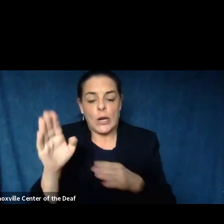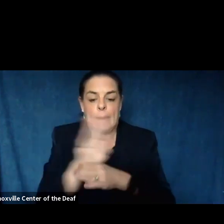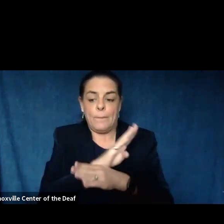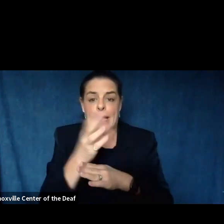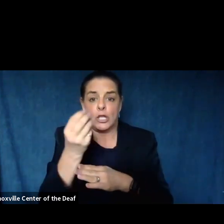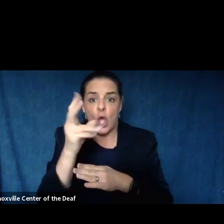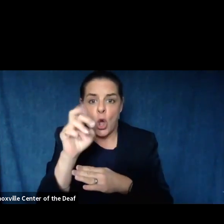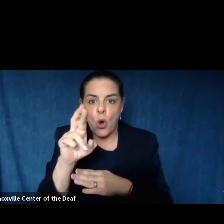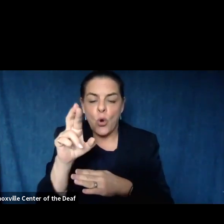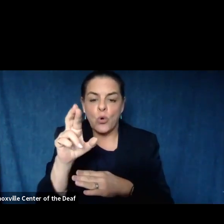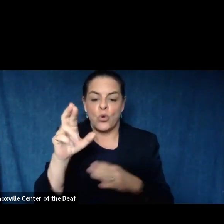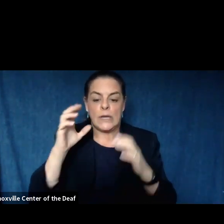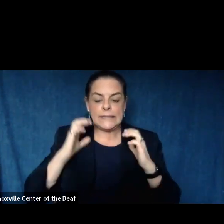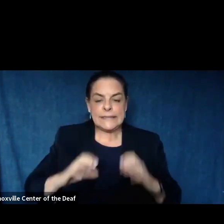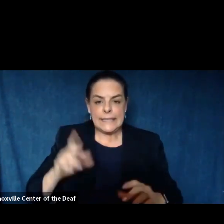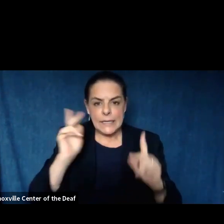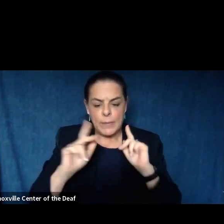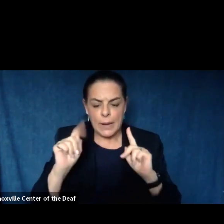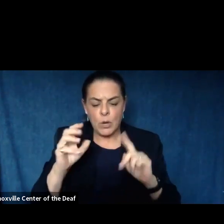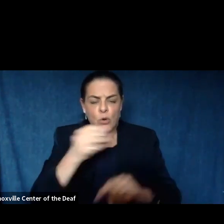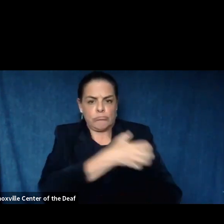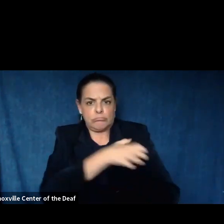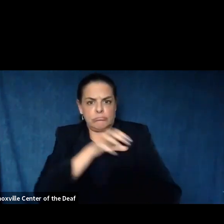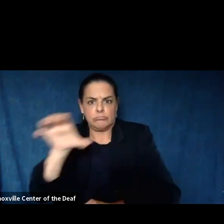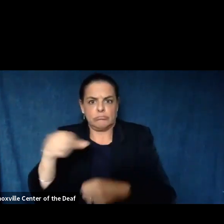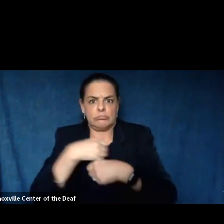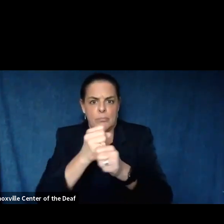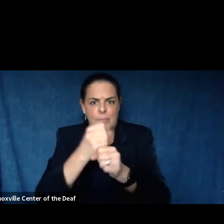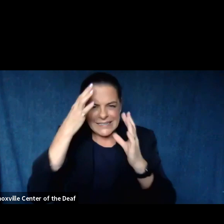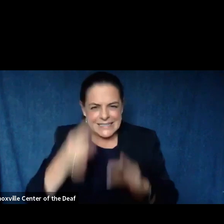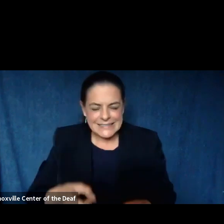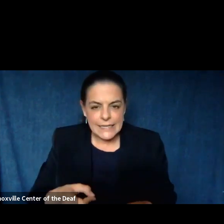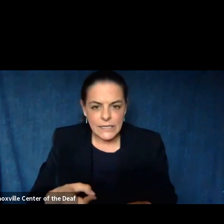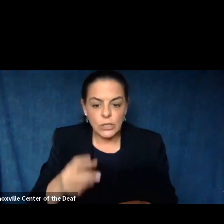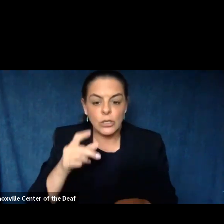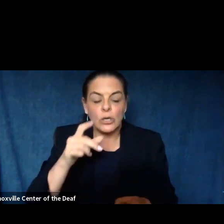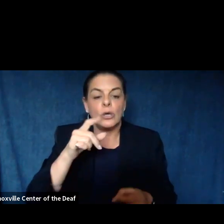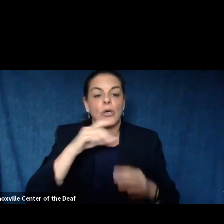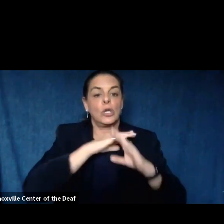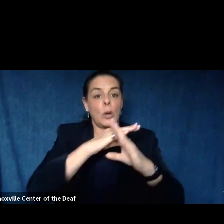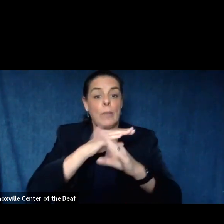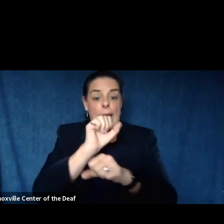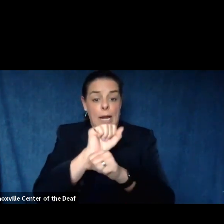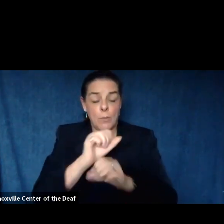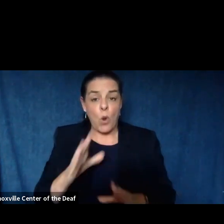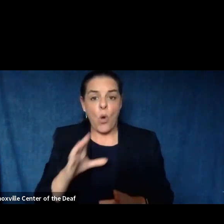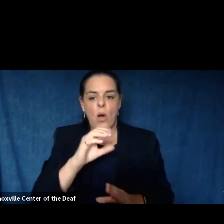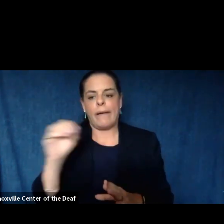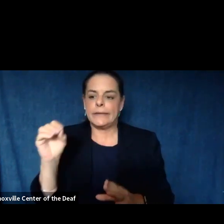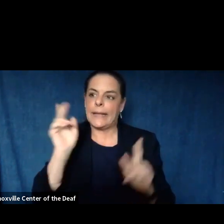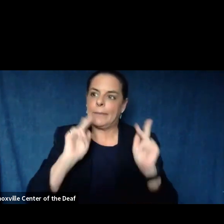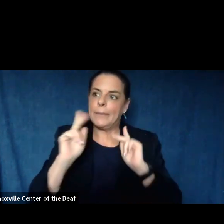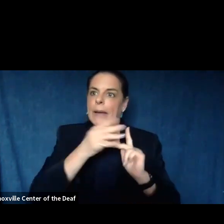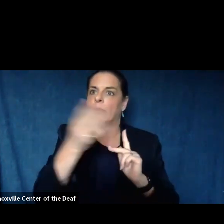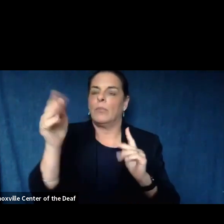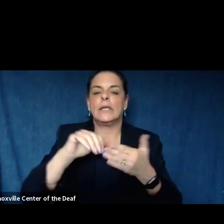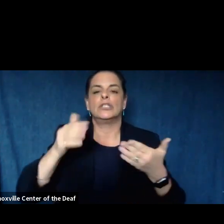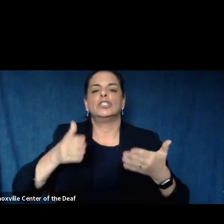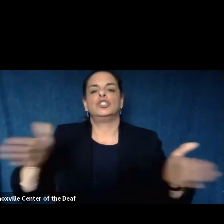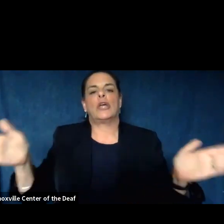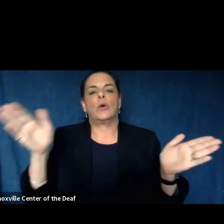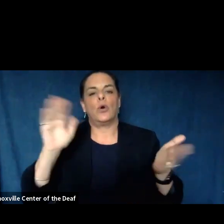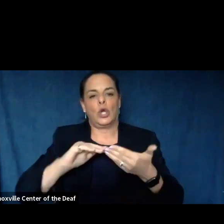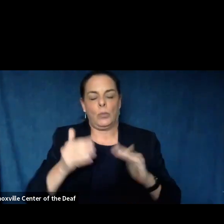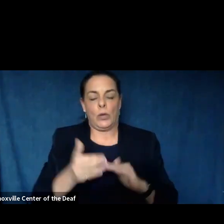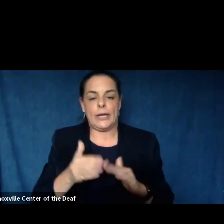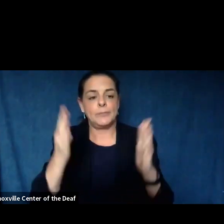and citizens to be empowered to make decisions that protect employees and their patrons and the general community. From